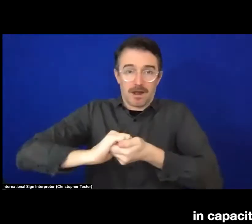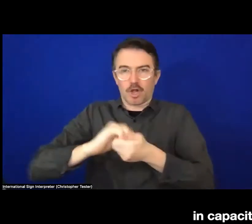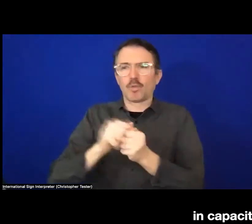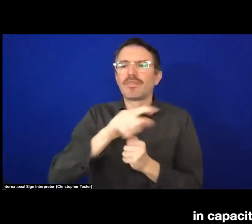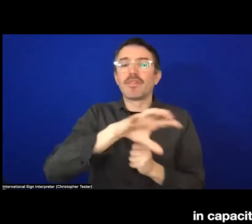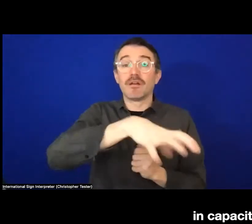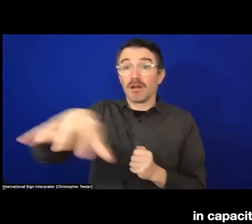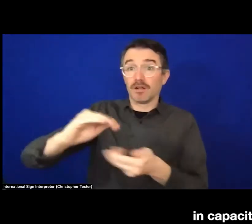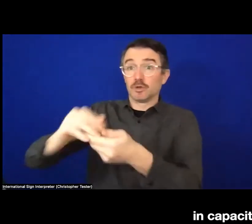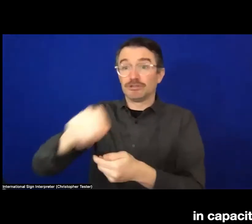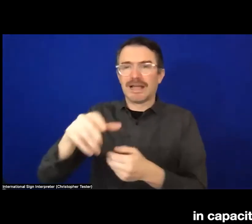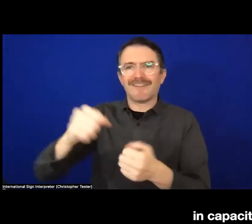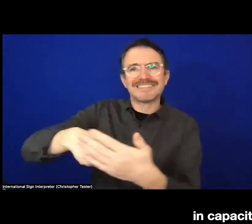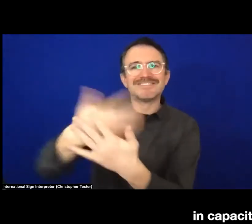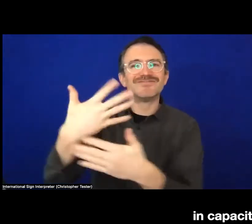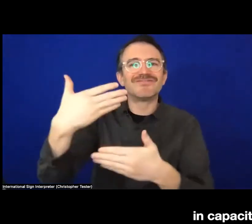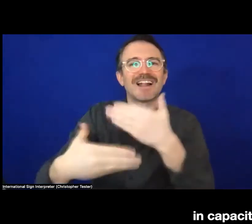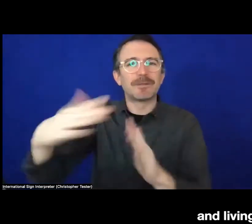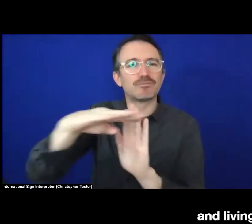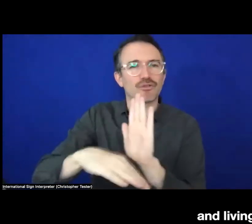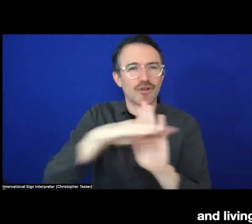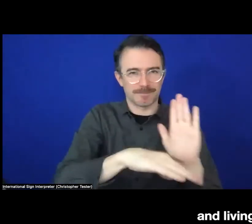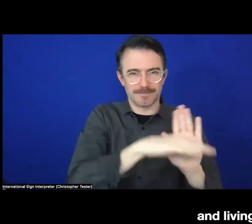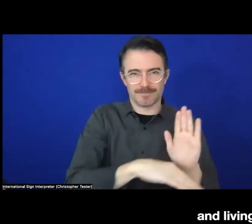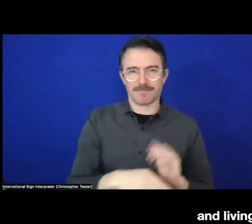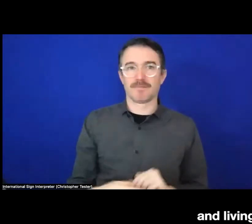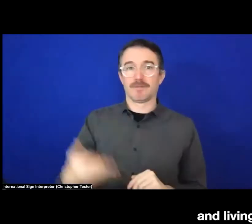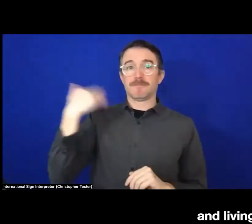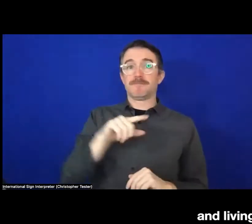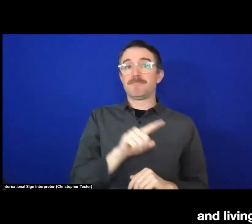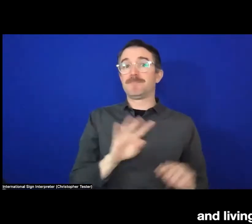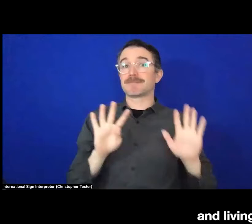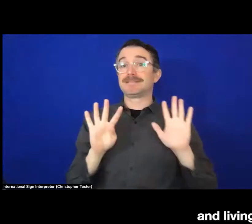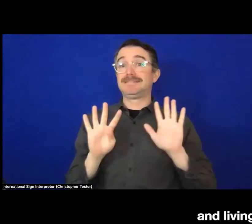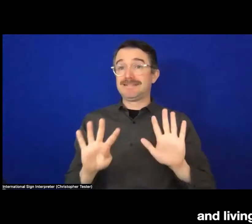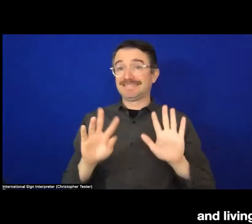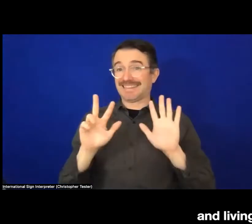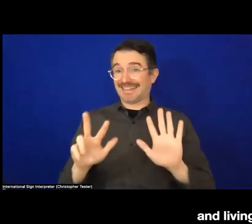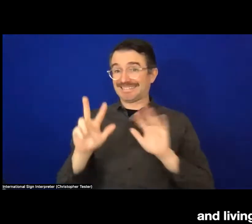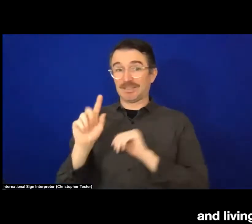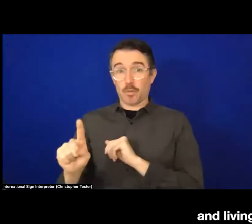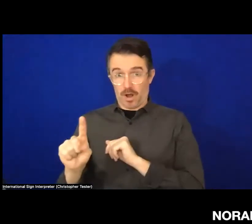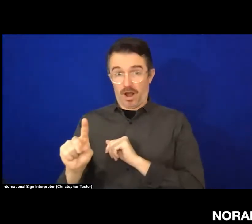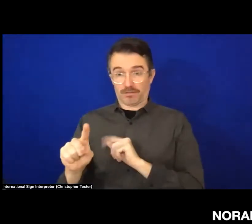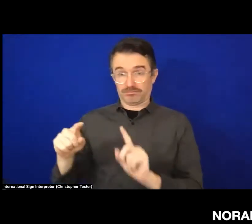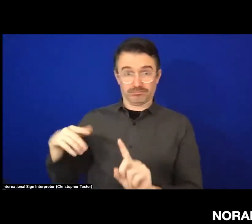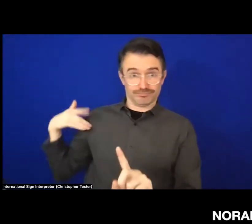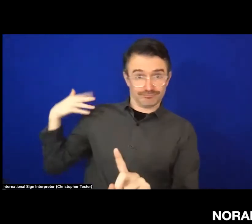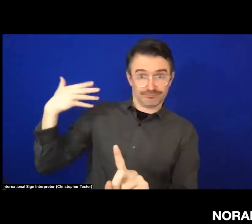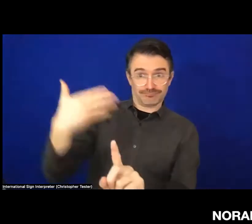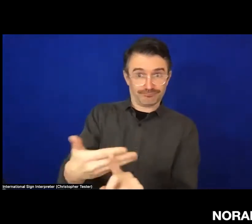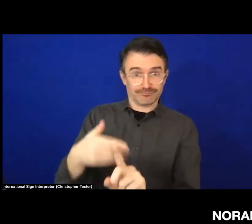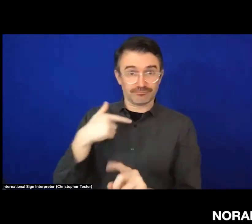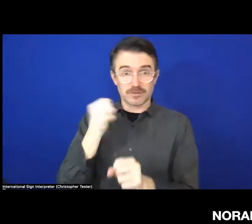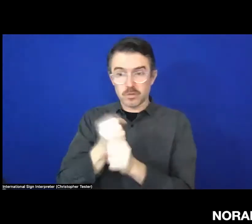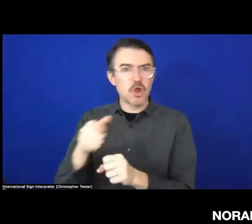development of OPDs as a means to promote the rights and living conditions of persons with disability in the global south.